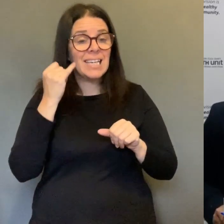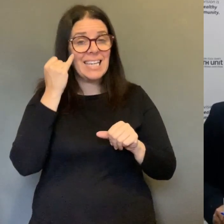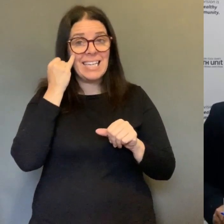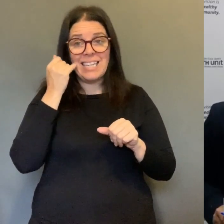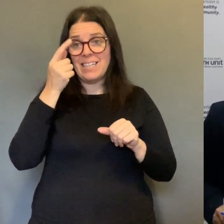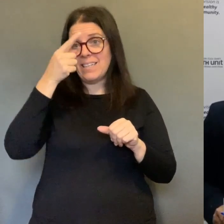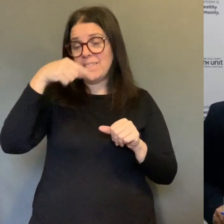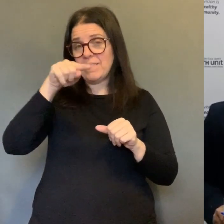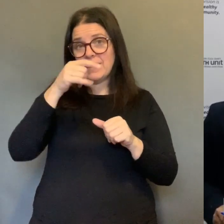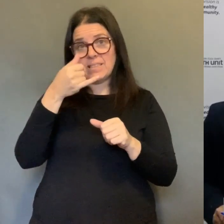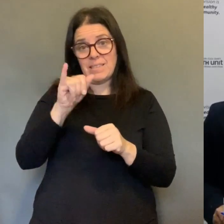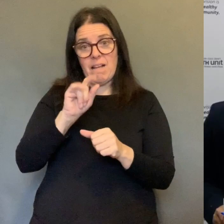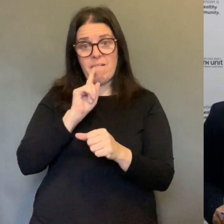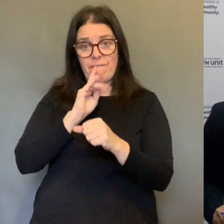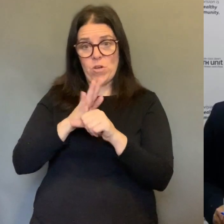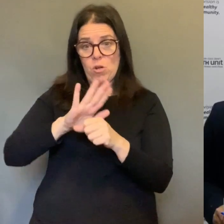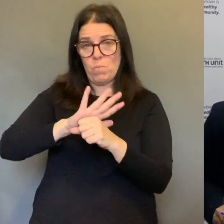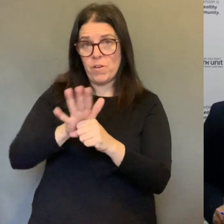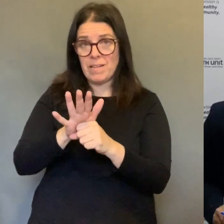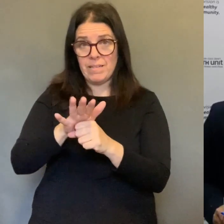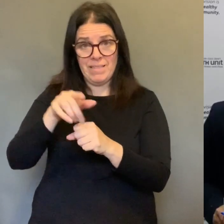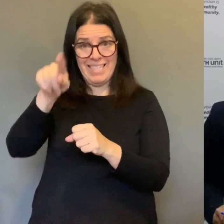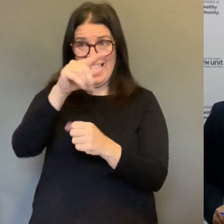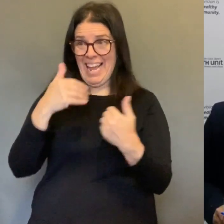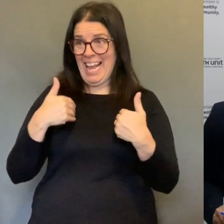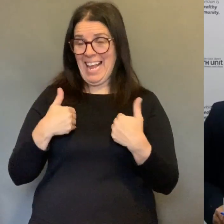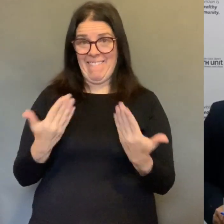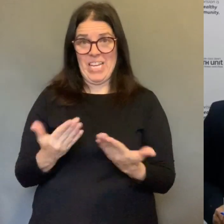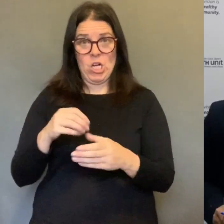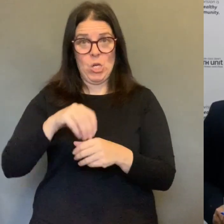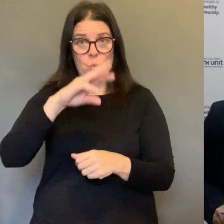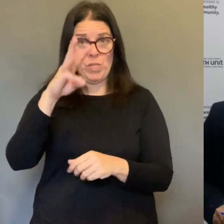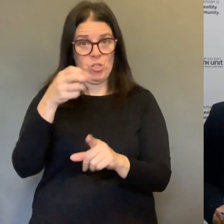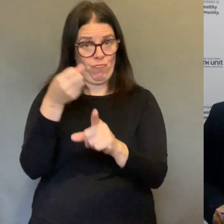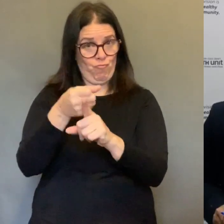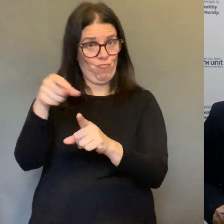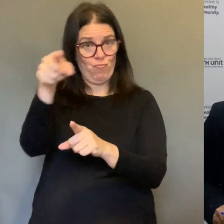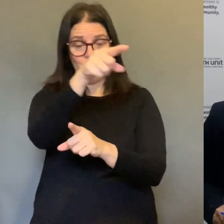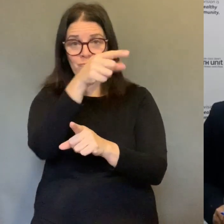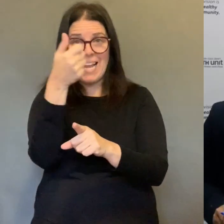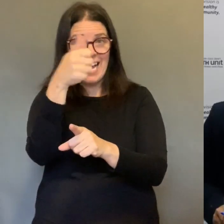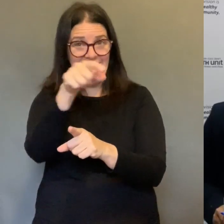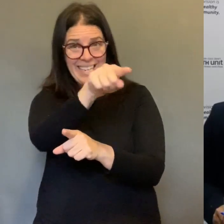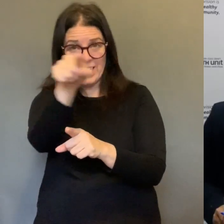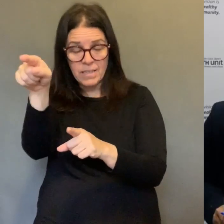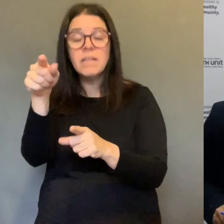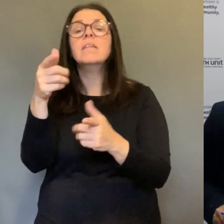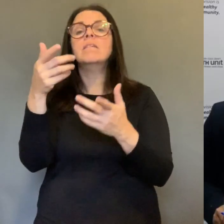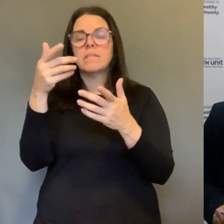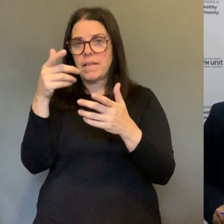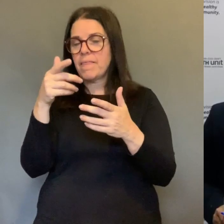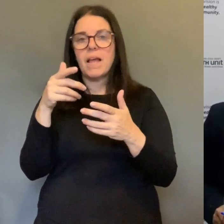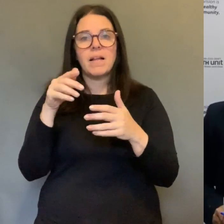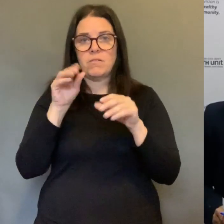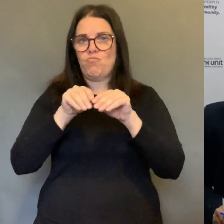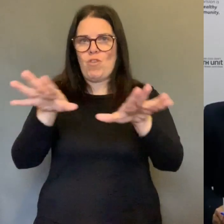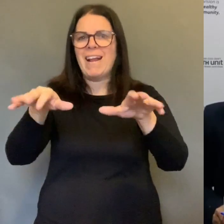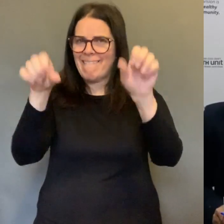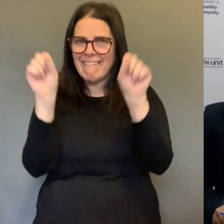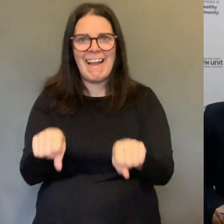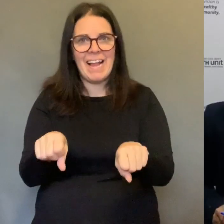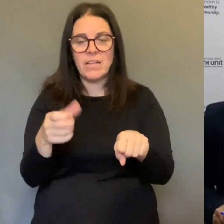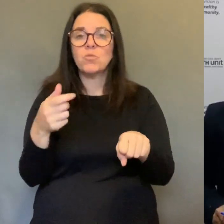level. Having those looser restrictions or opening up borders or opening up businesses, it can put us back to where we were